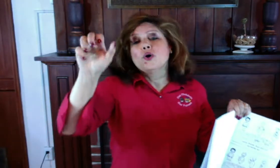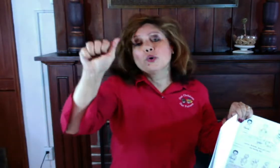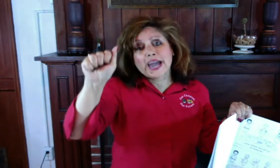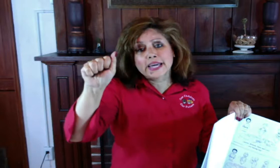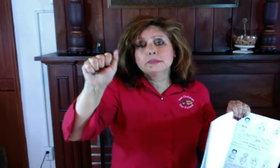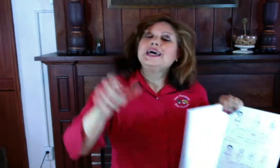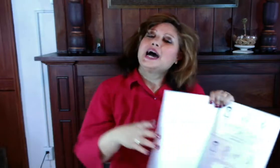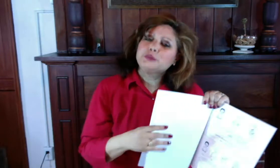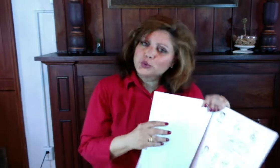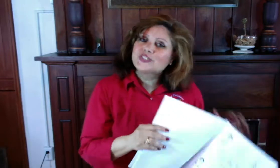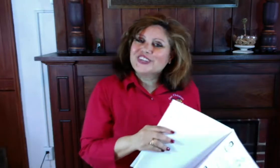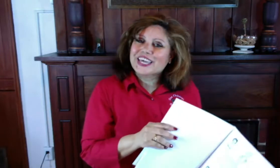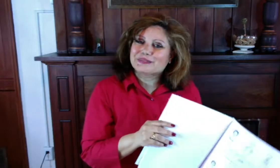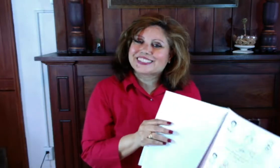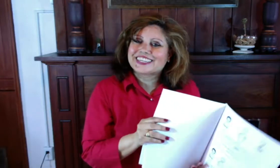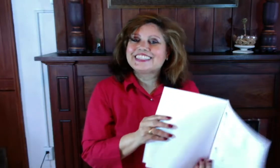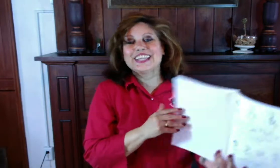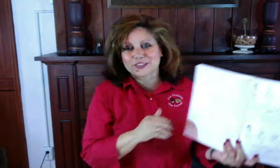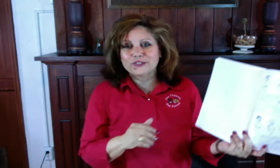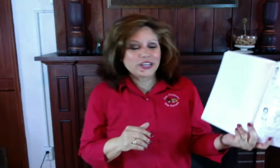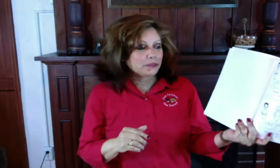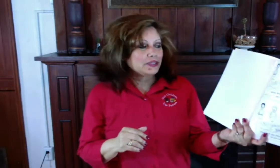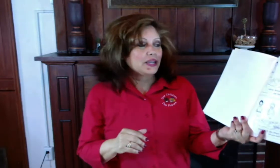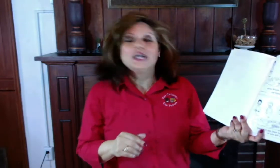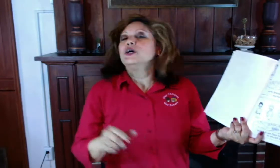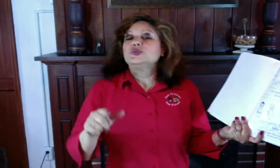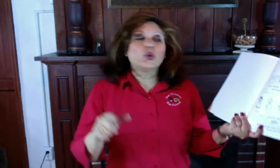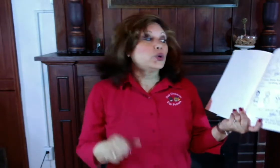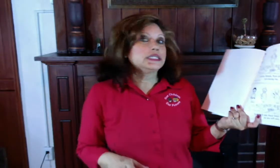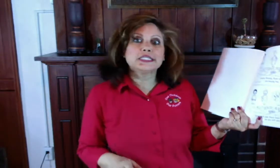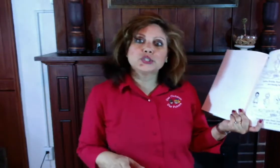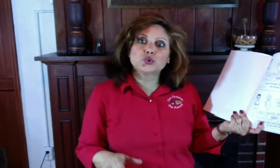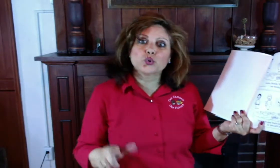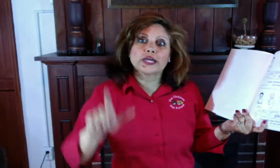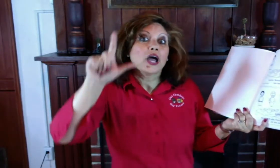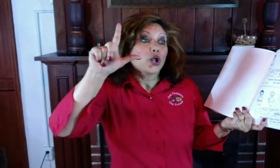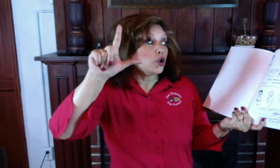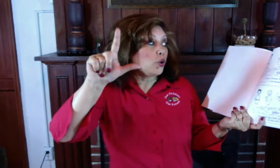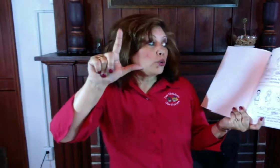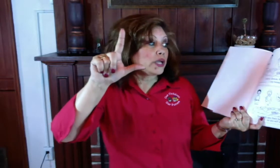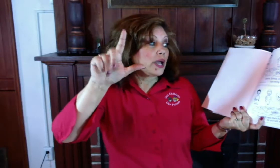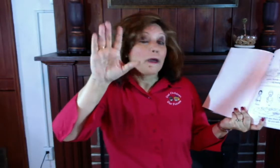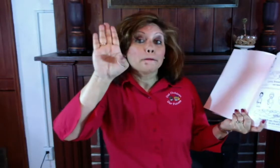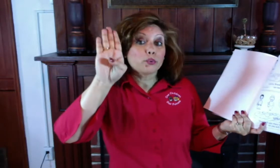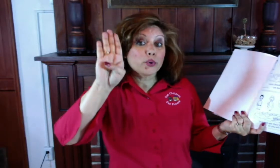or Adam, I will use their names, the letter of their names. So this is a story. Lauren,